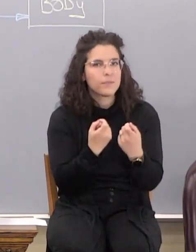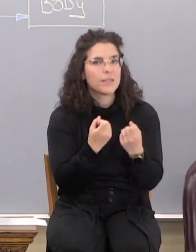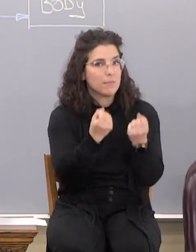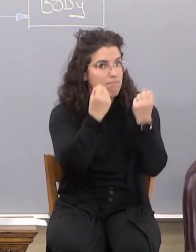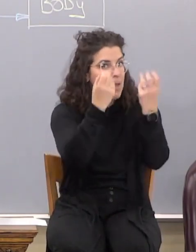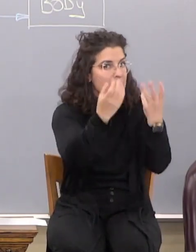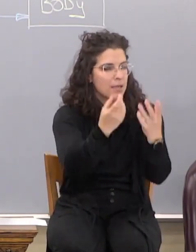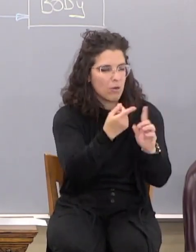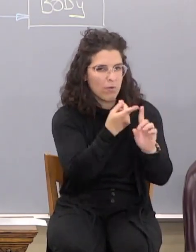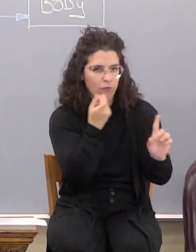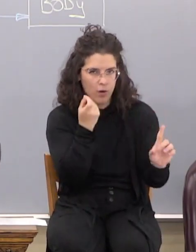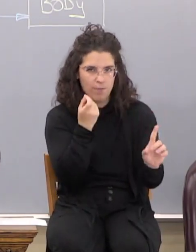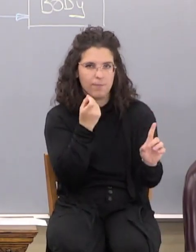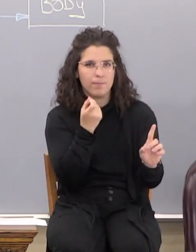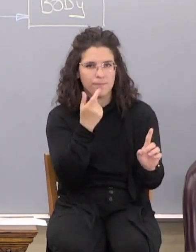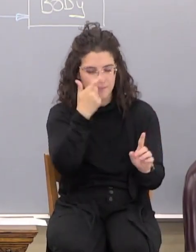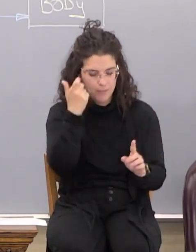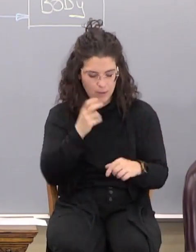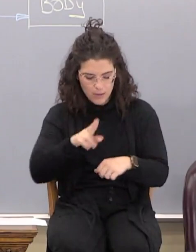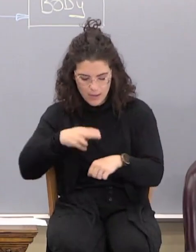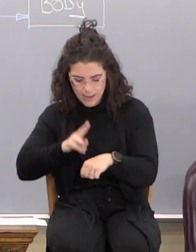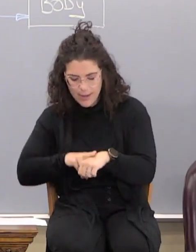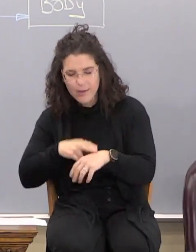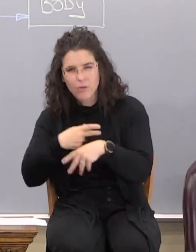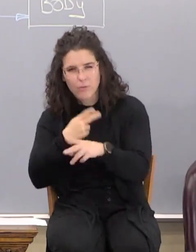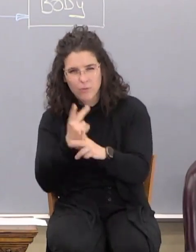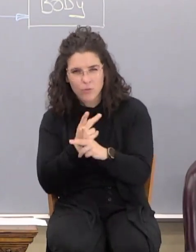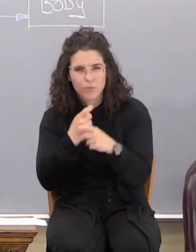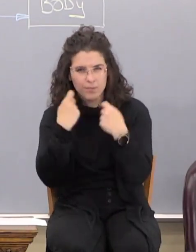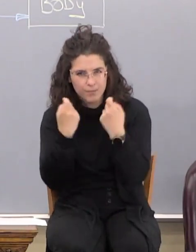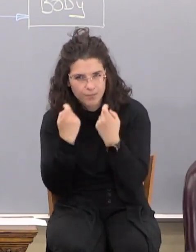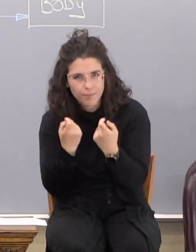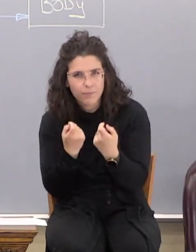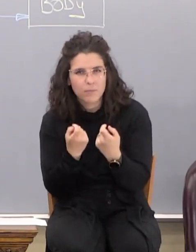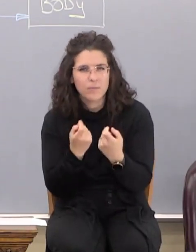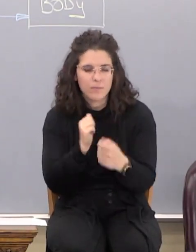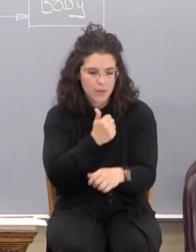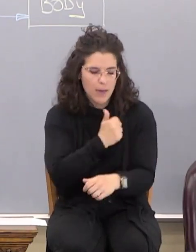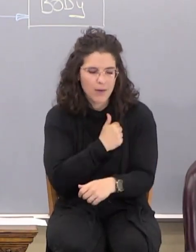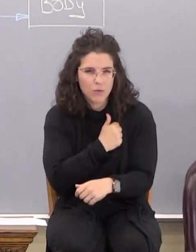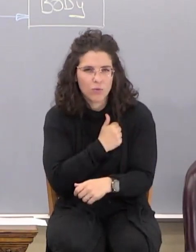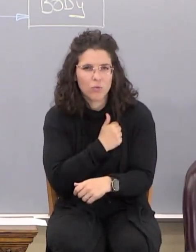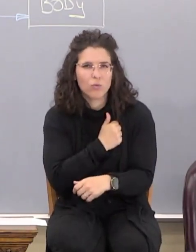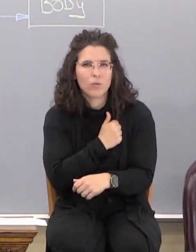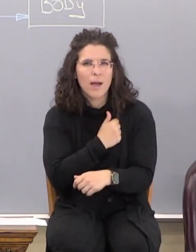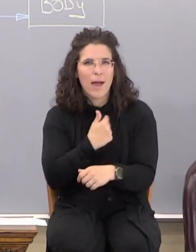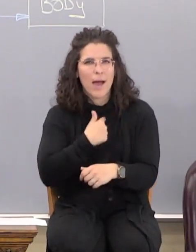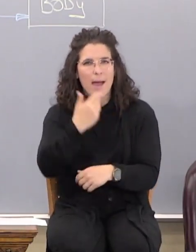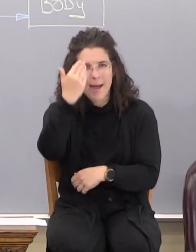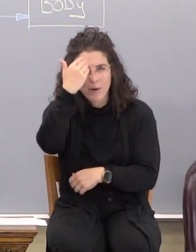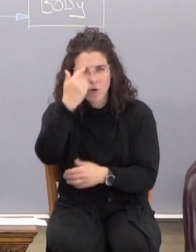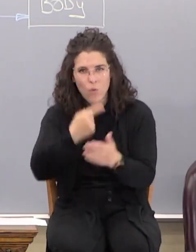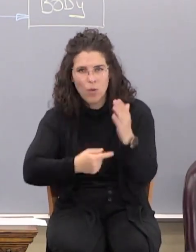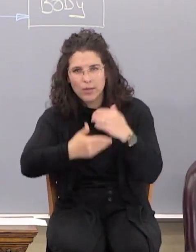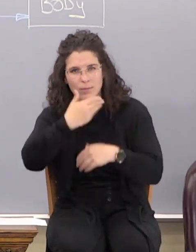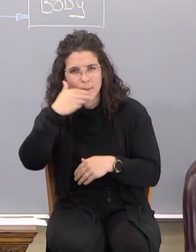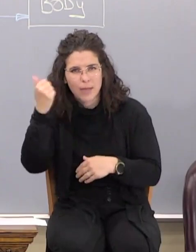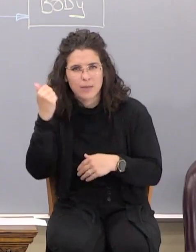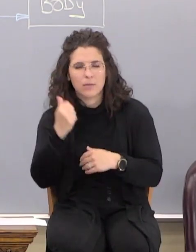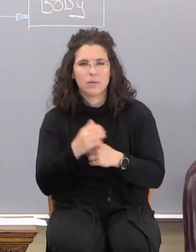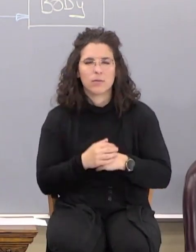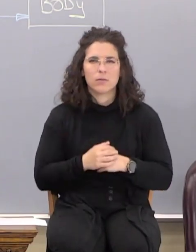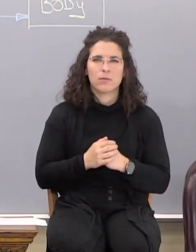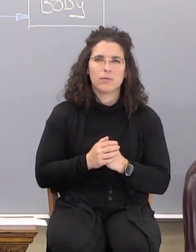from, because that nature that produces the sins is that attitude of I know what's